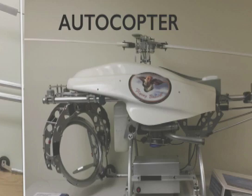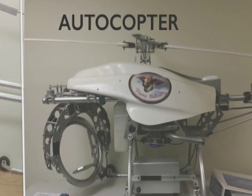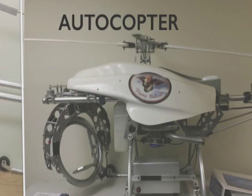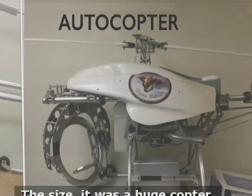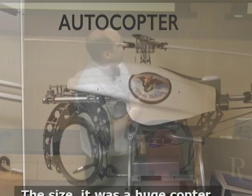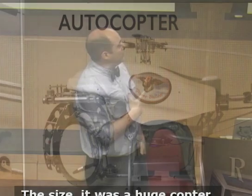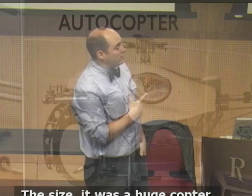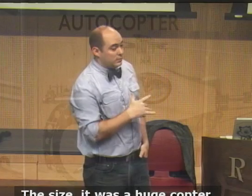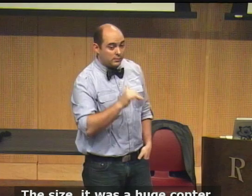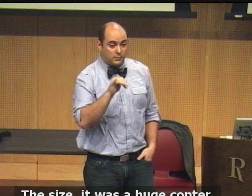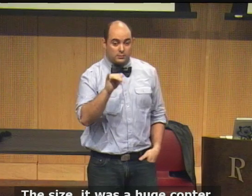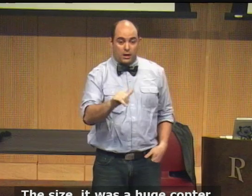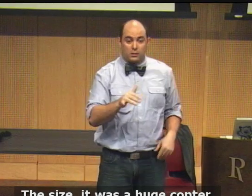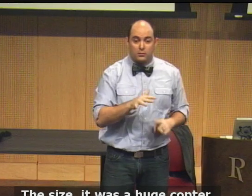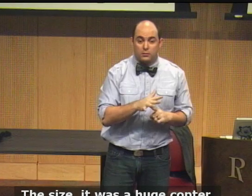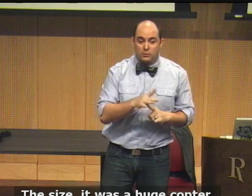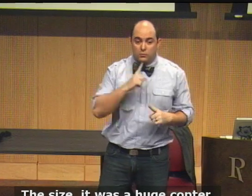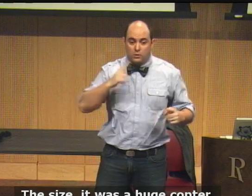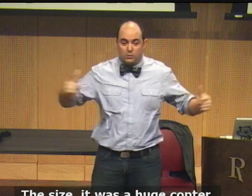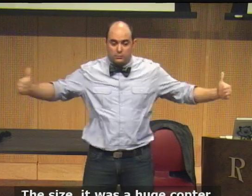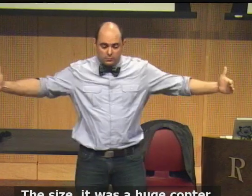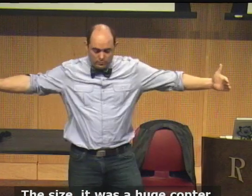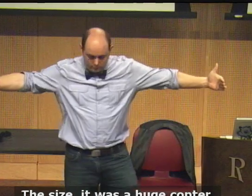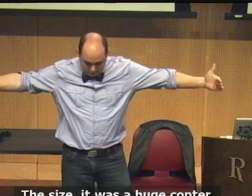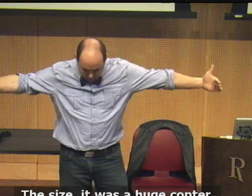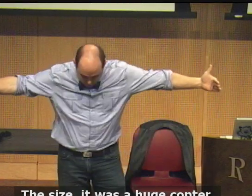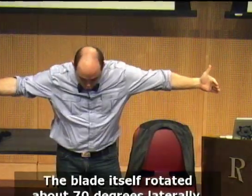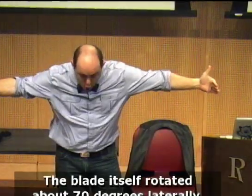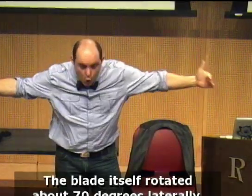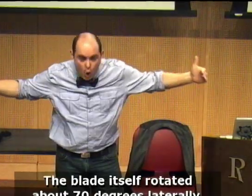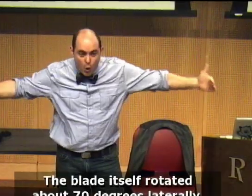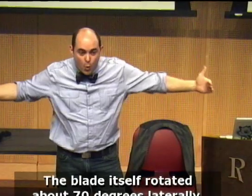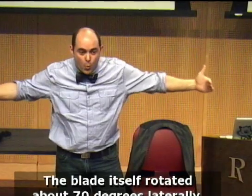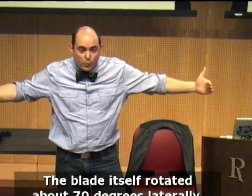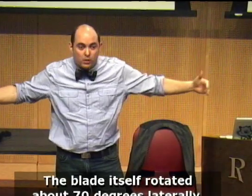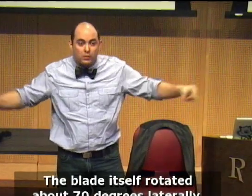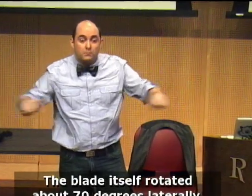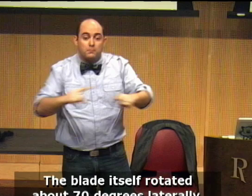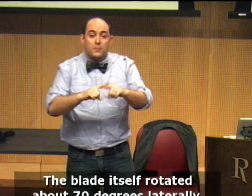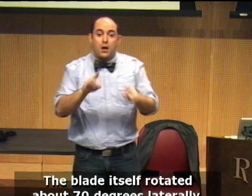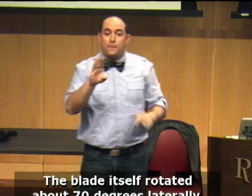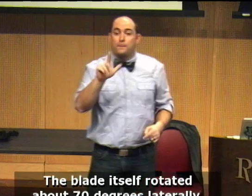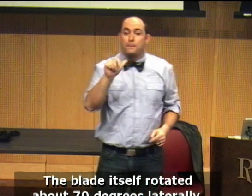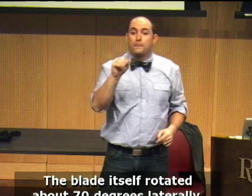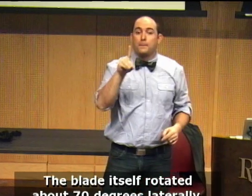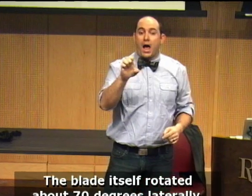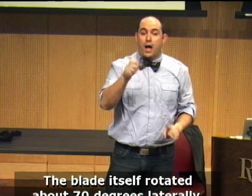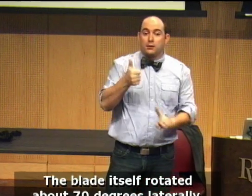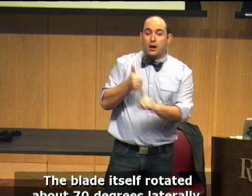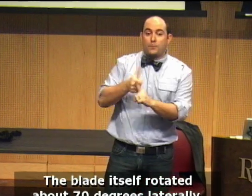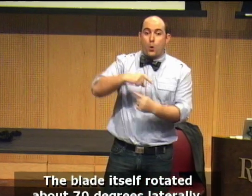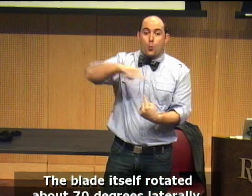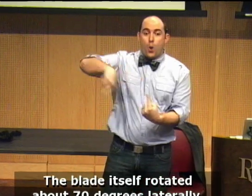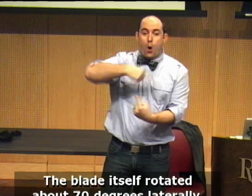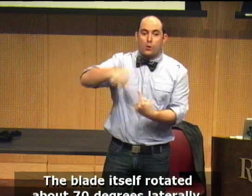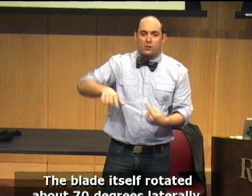The size, it was a huge copter. The blade itself rotated about 70 degrees